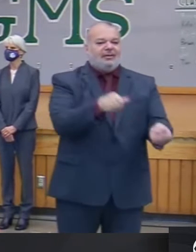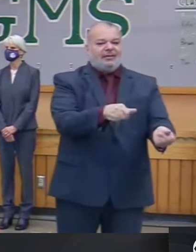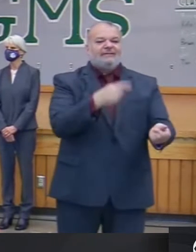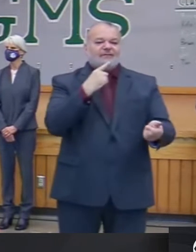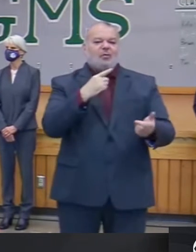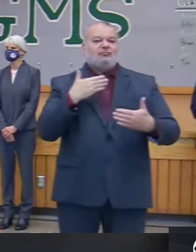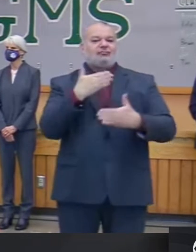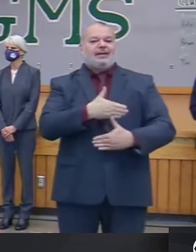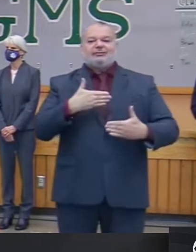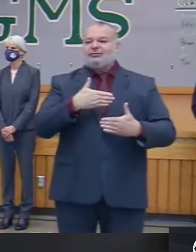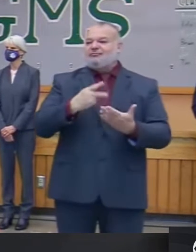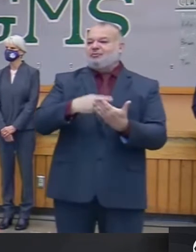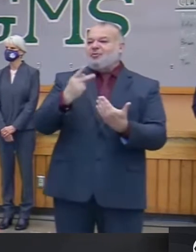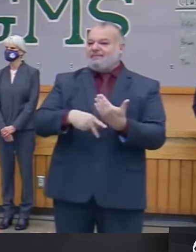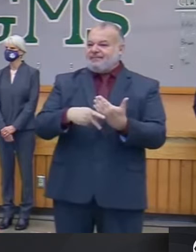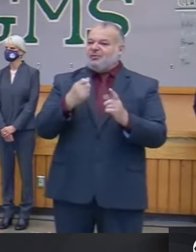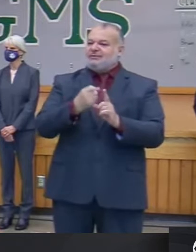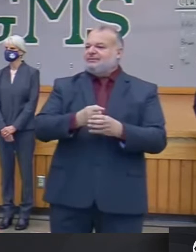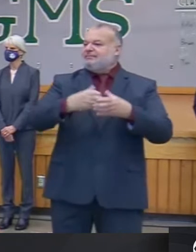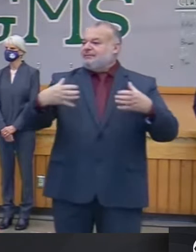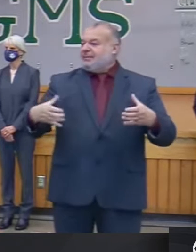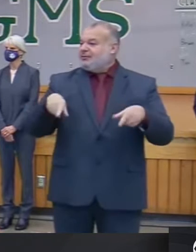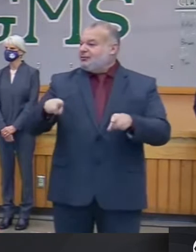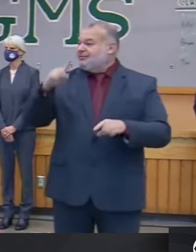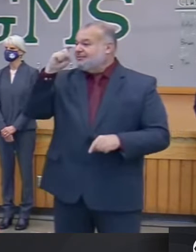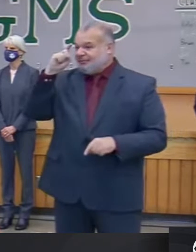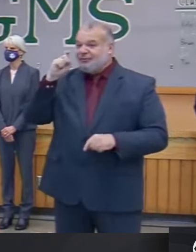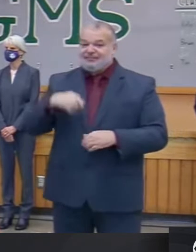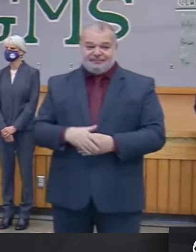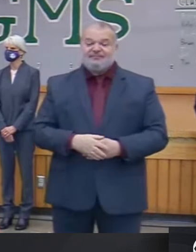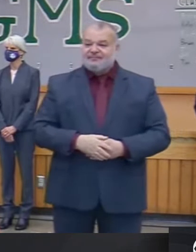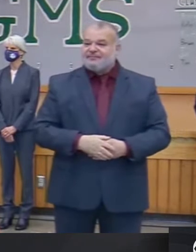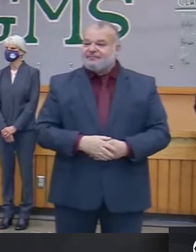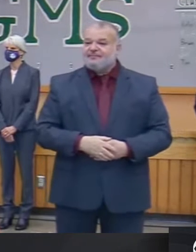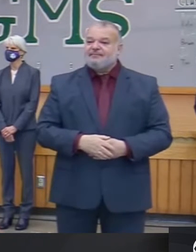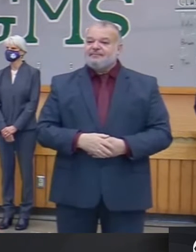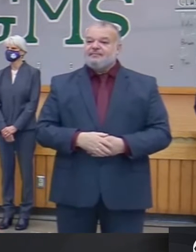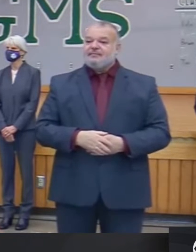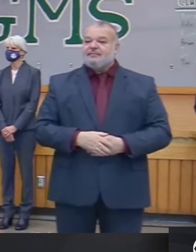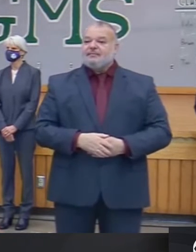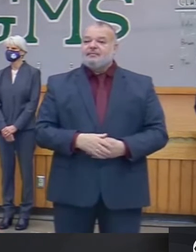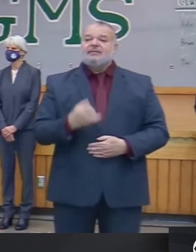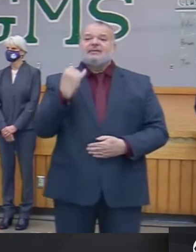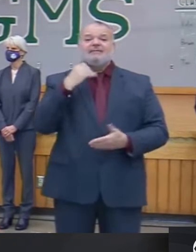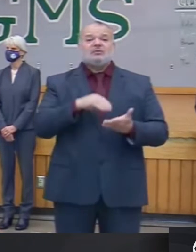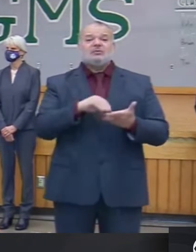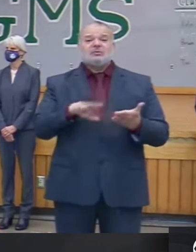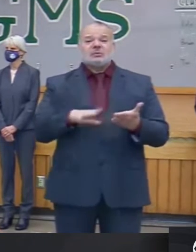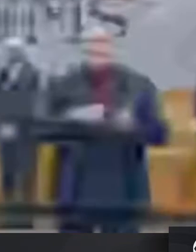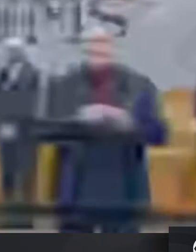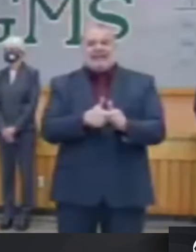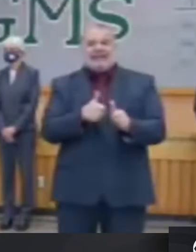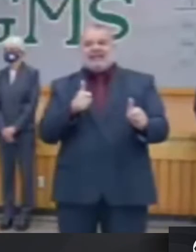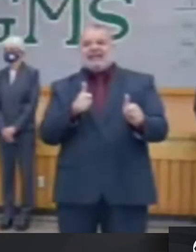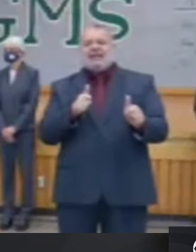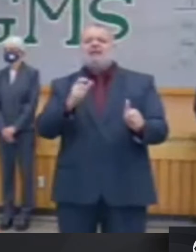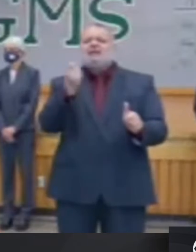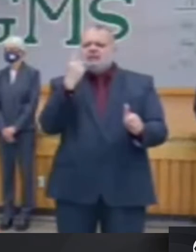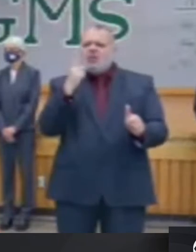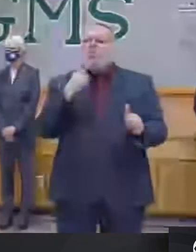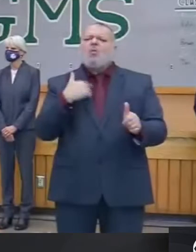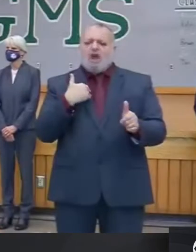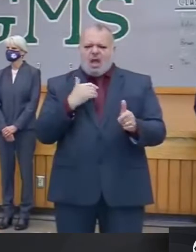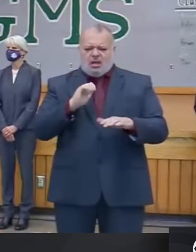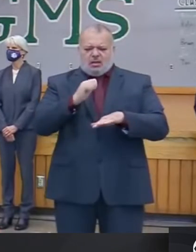trained teachers and one-on-one and small groups, can help students who are behind catch up academically.